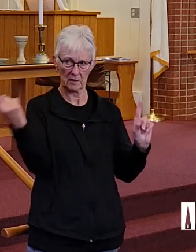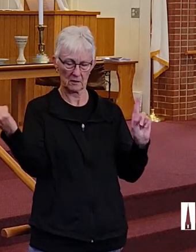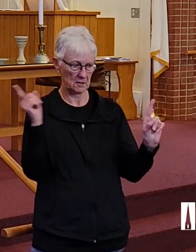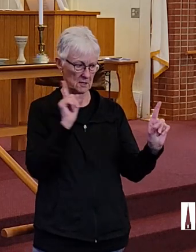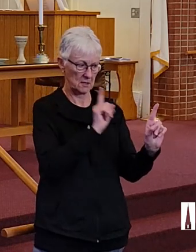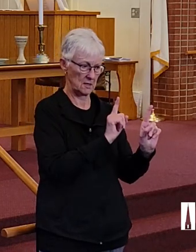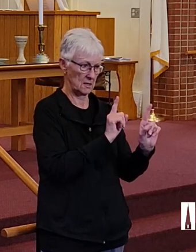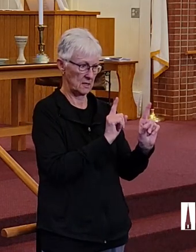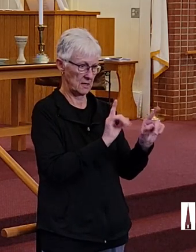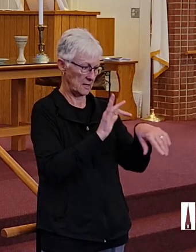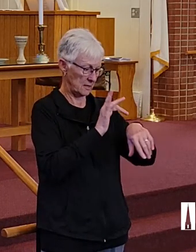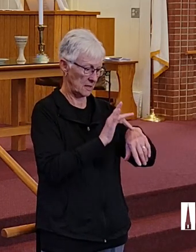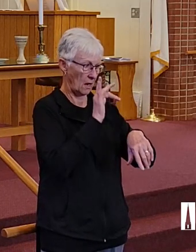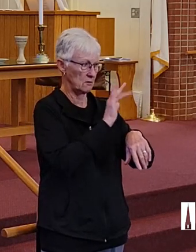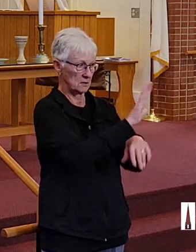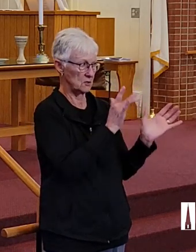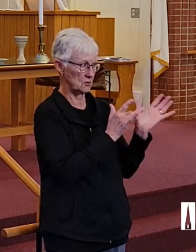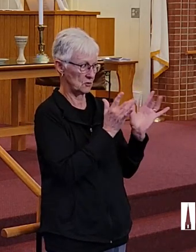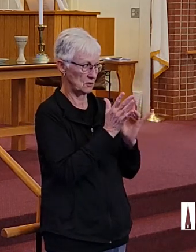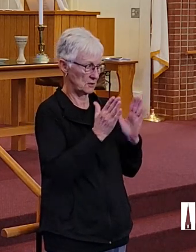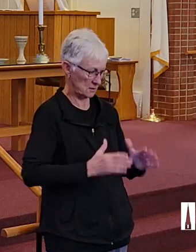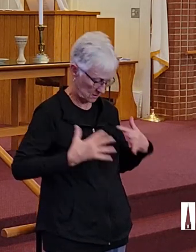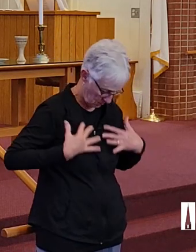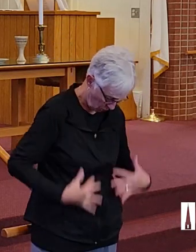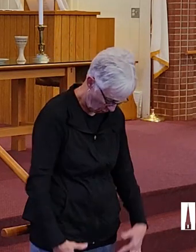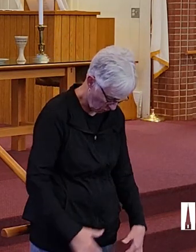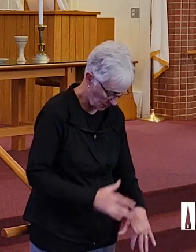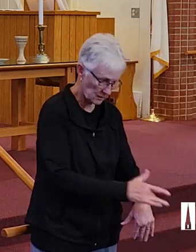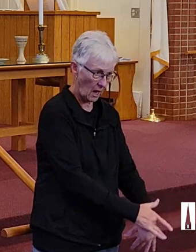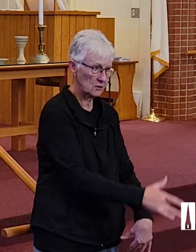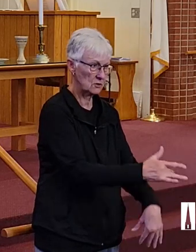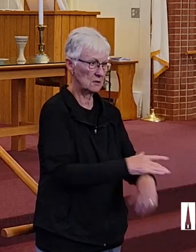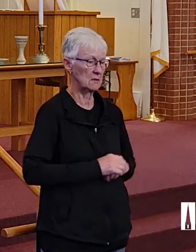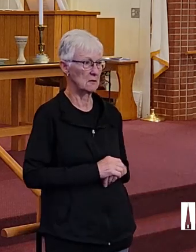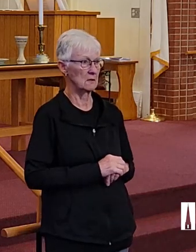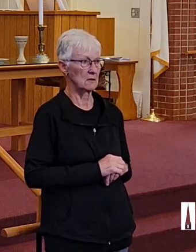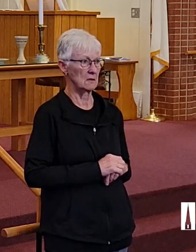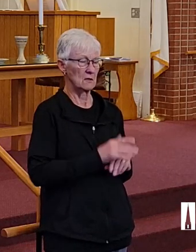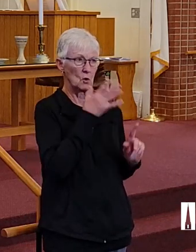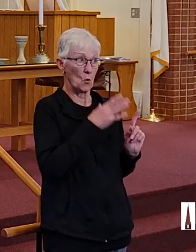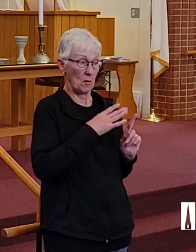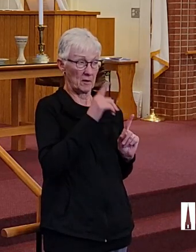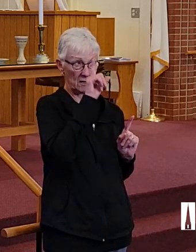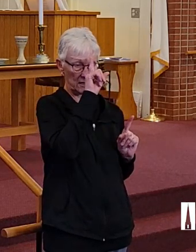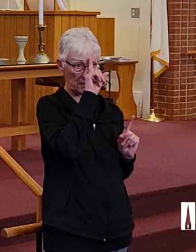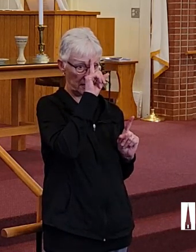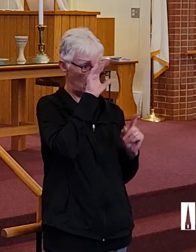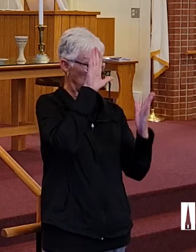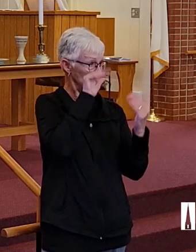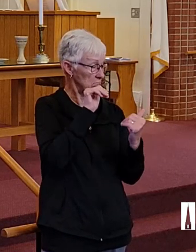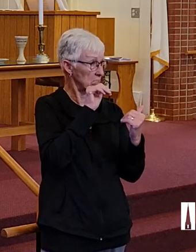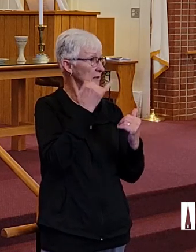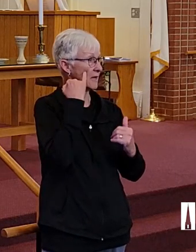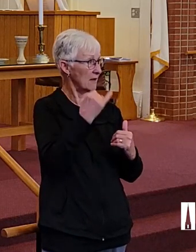and touched the fringe of his cloak. For she said to herself, "If I only touch his